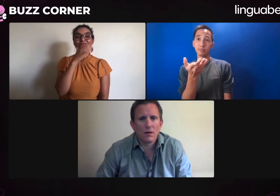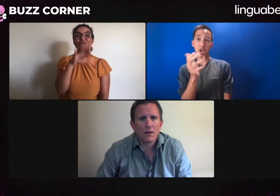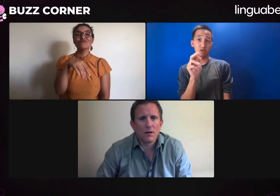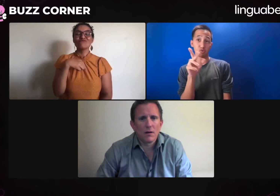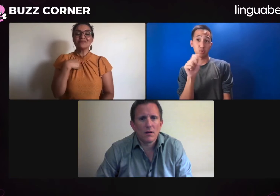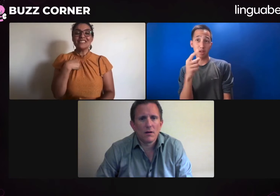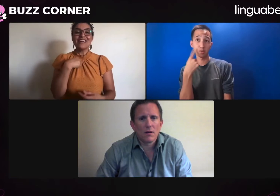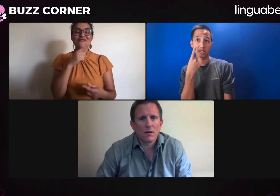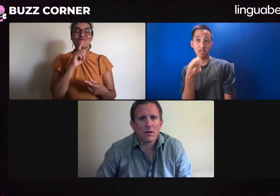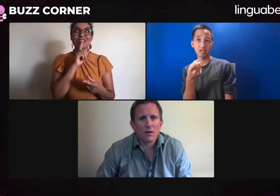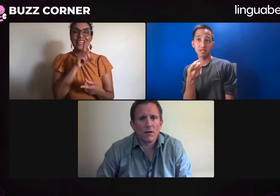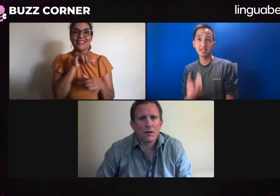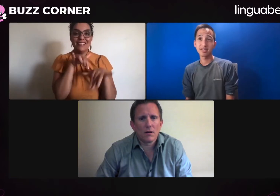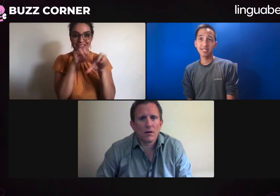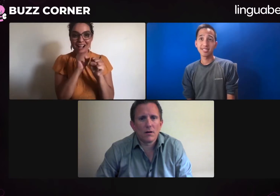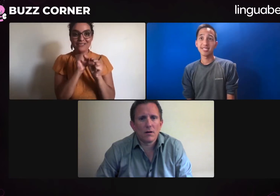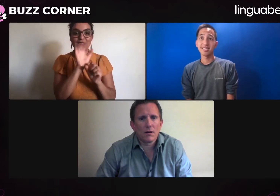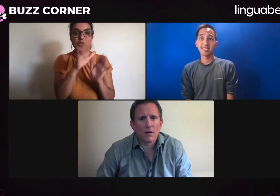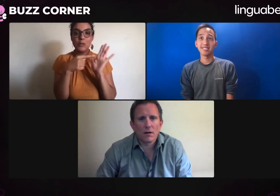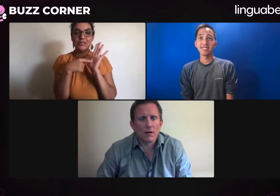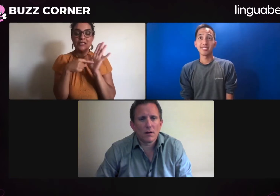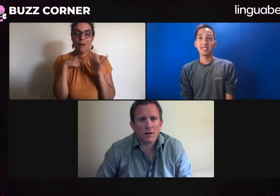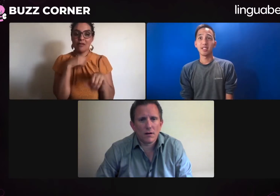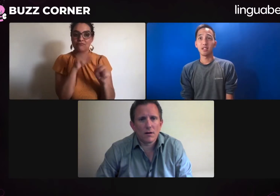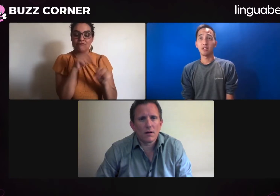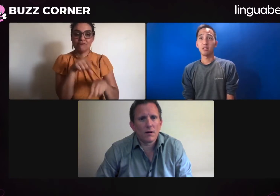big question. And Andrea, what do you think?